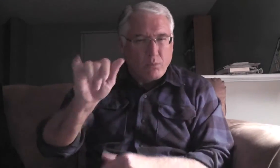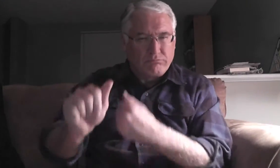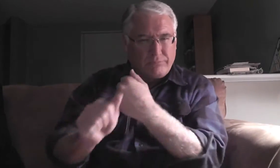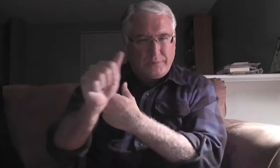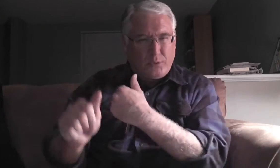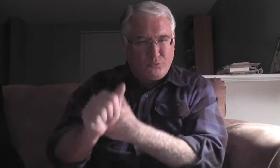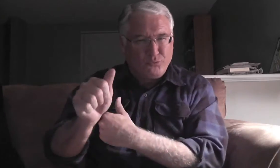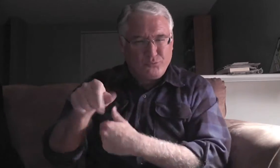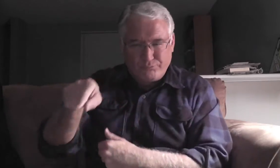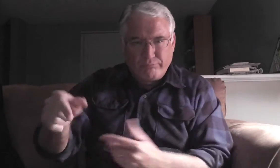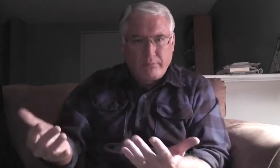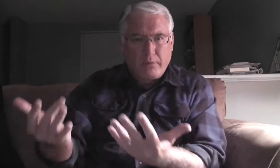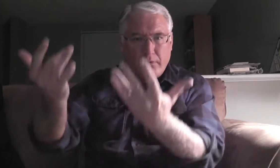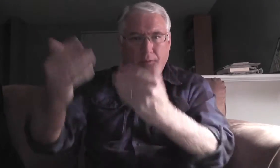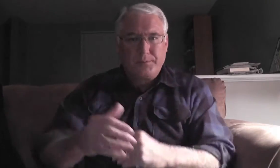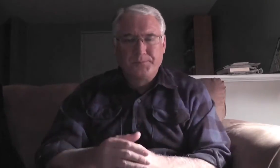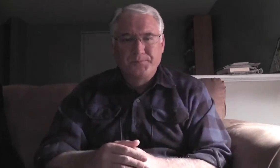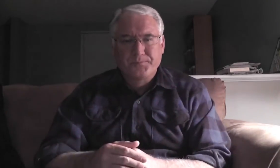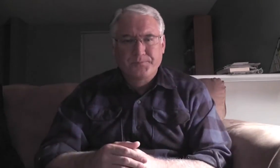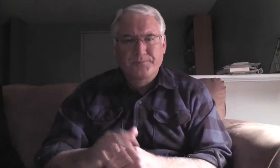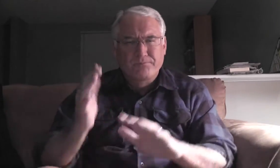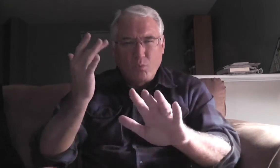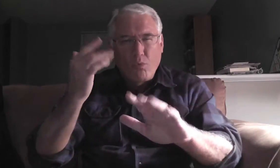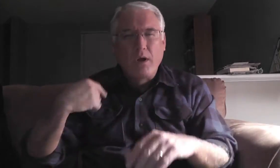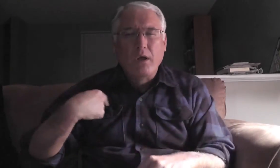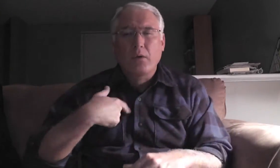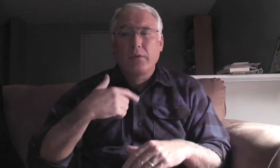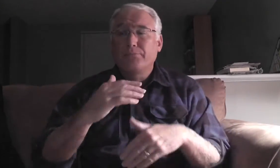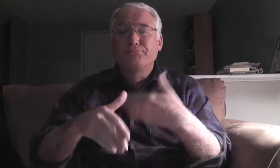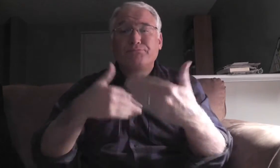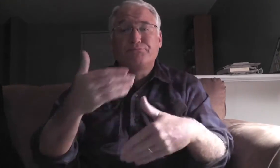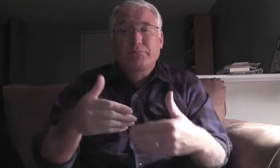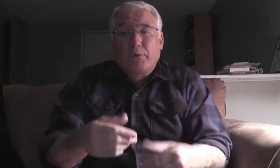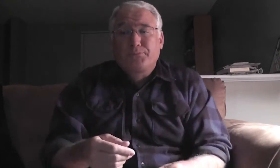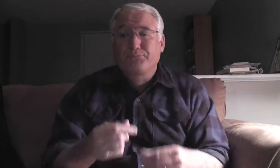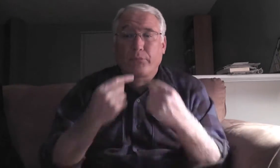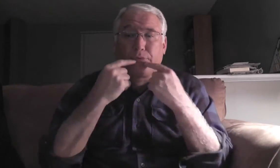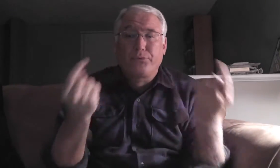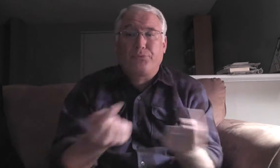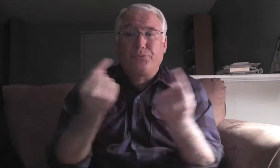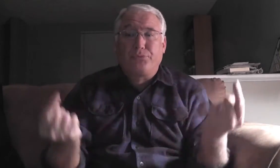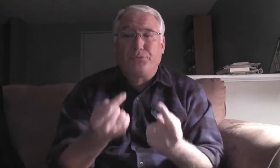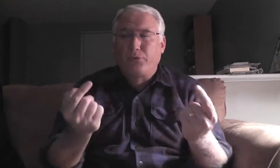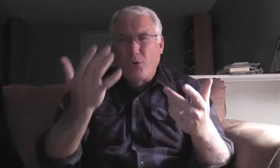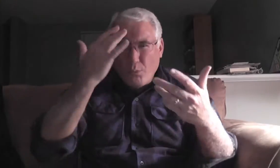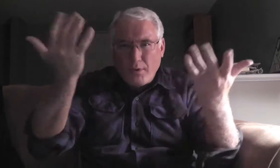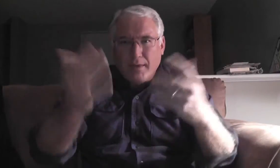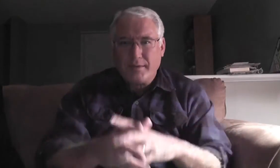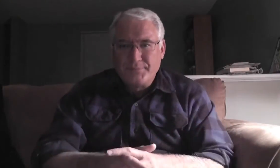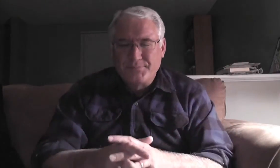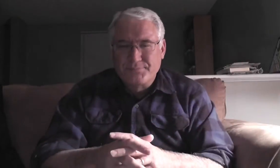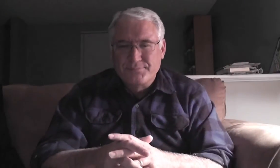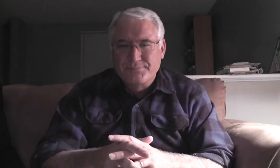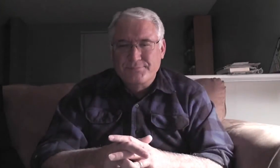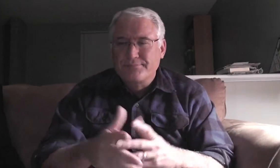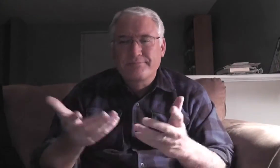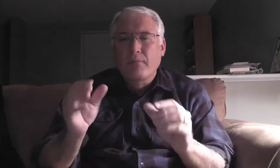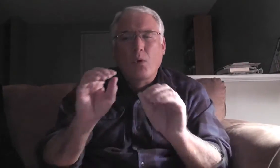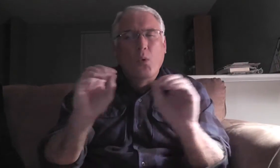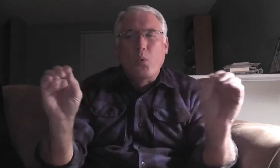souls are in eternal danger of hellfire. If that's true, then why would we just continue on in sin? Why?